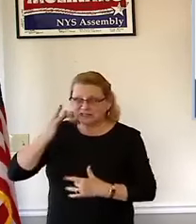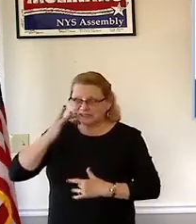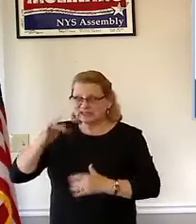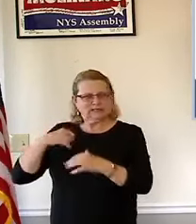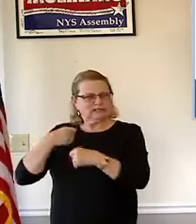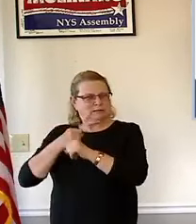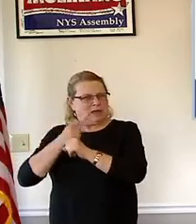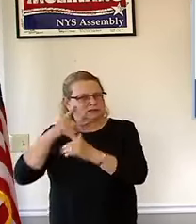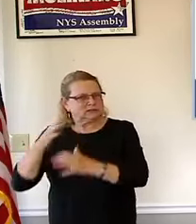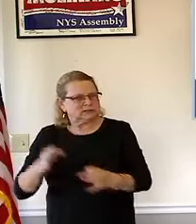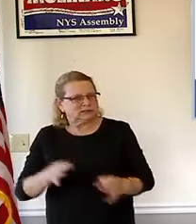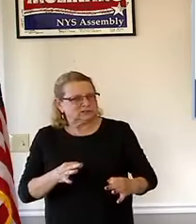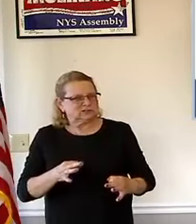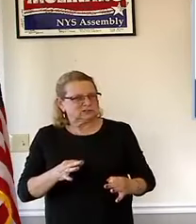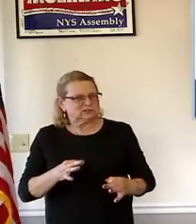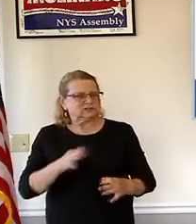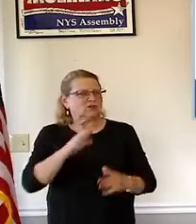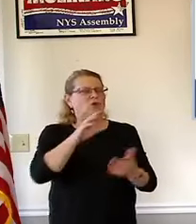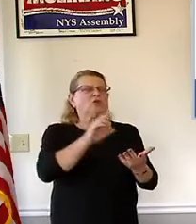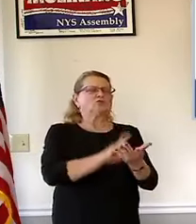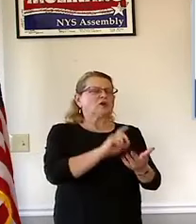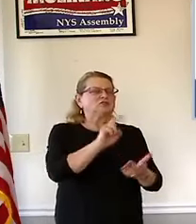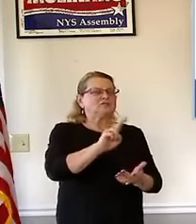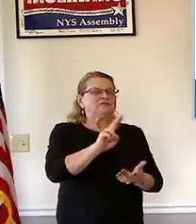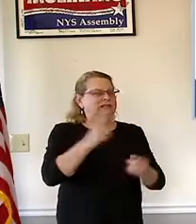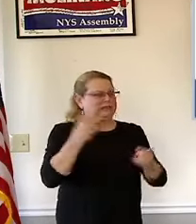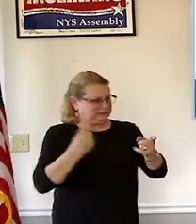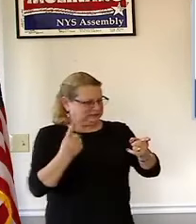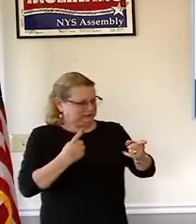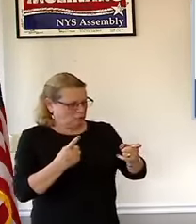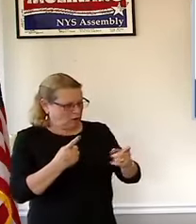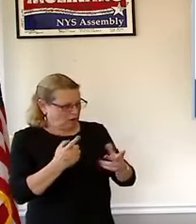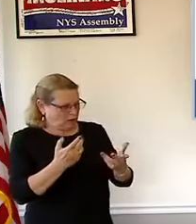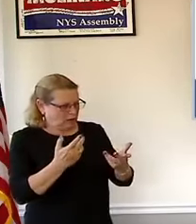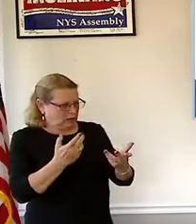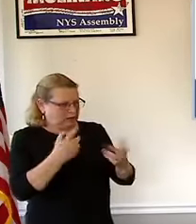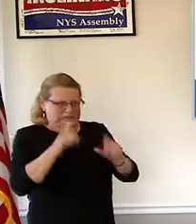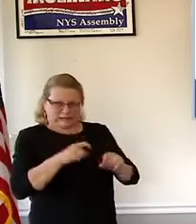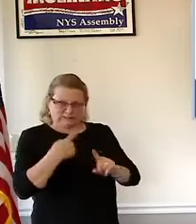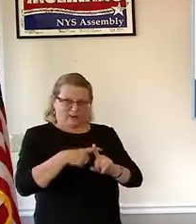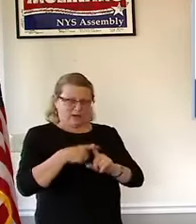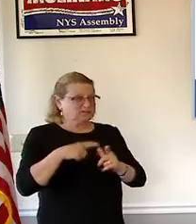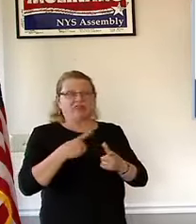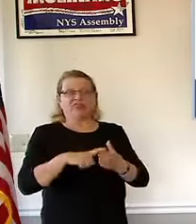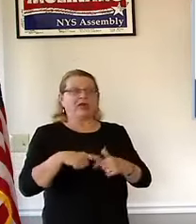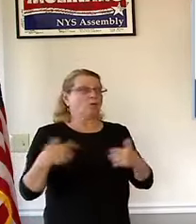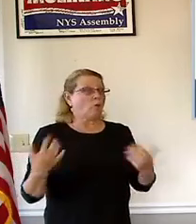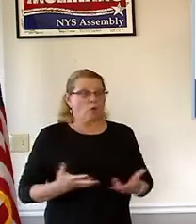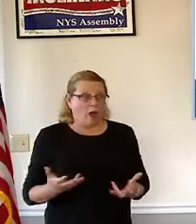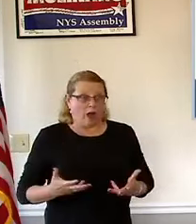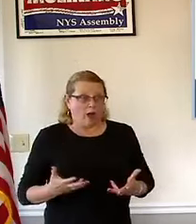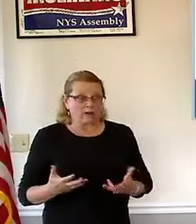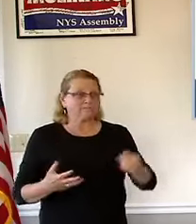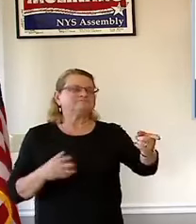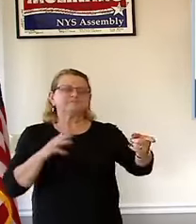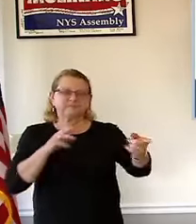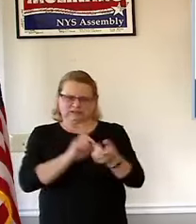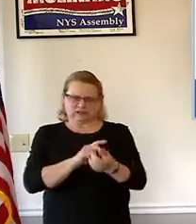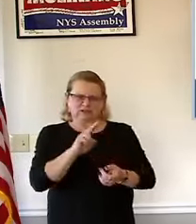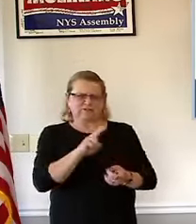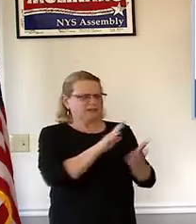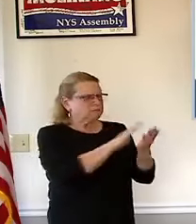positive, and then what? Mark, that was very well said. So whenever we get a result of